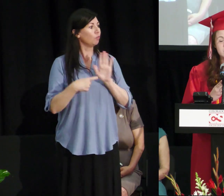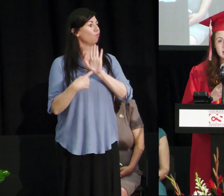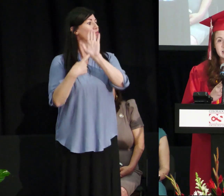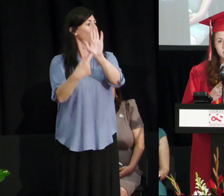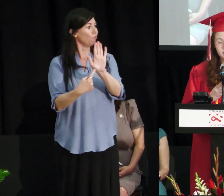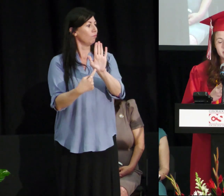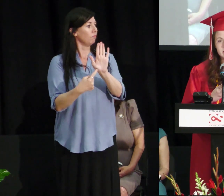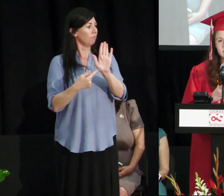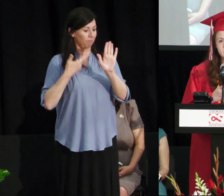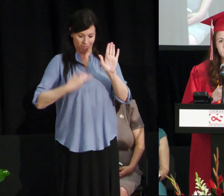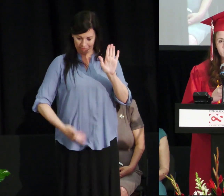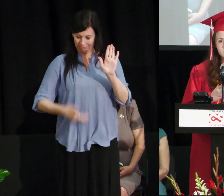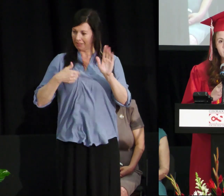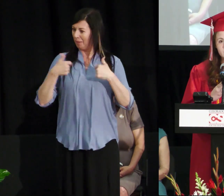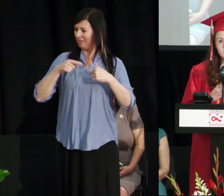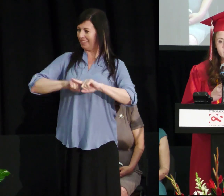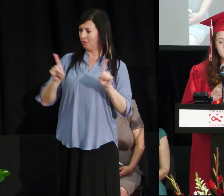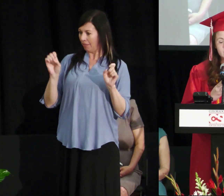okay to be different.